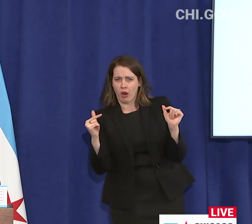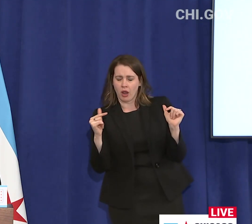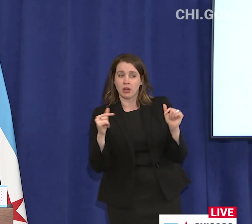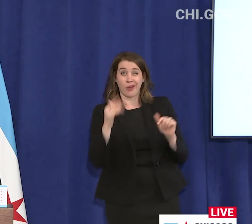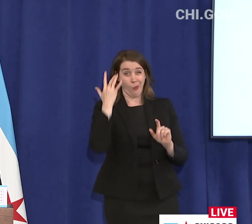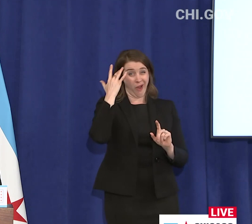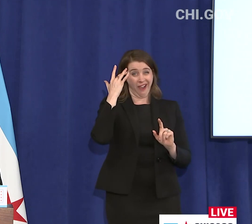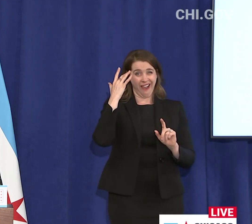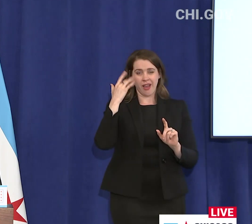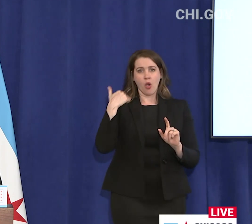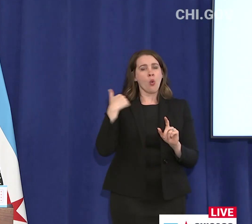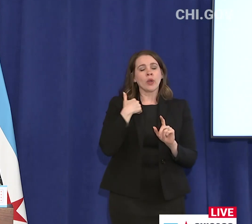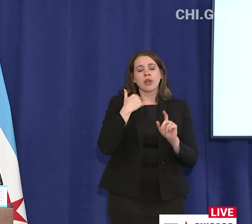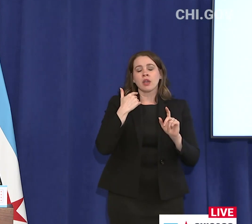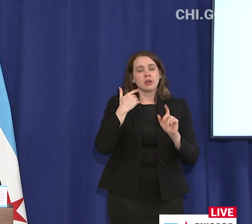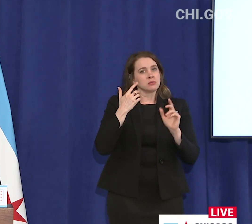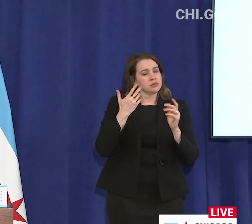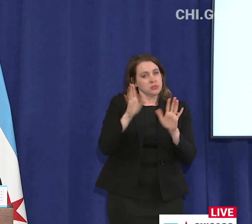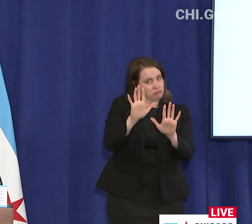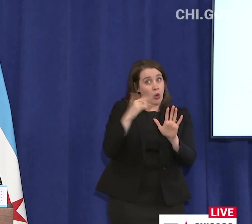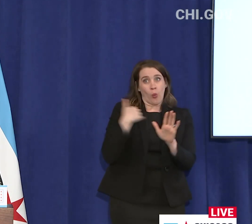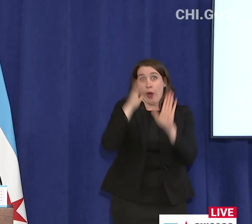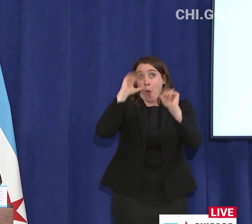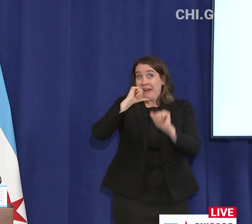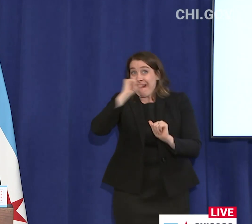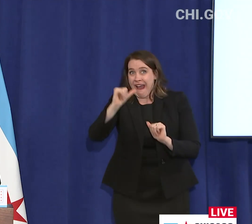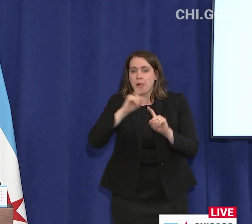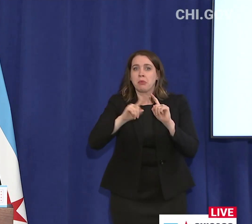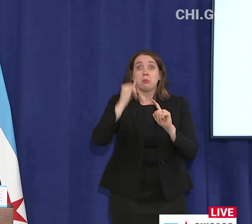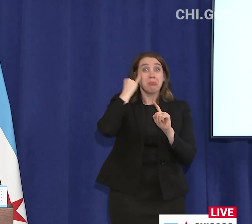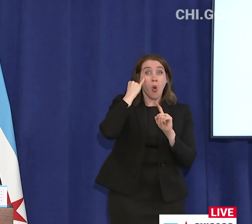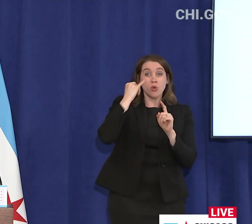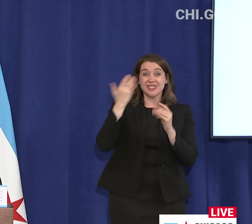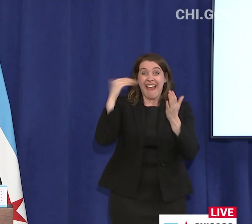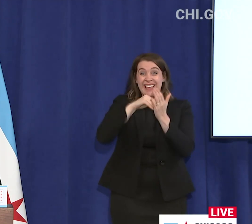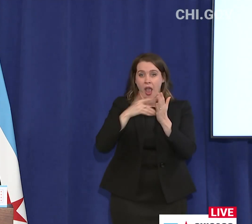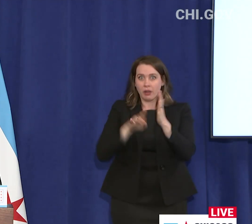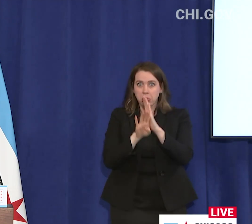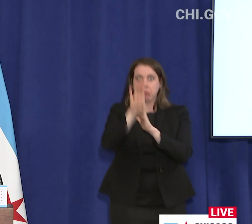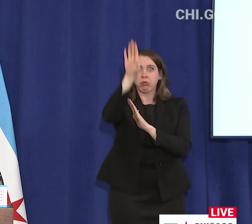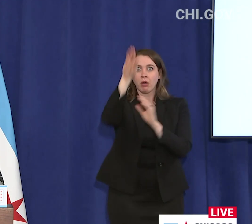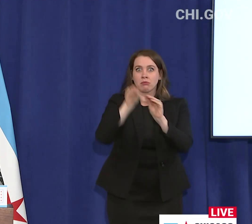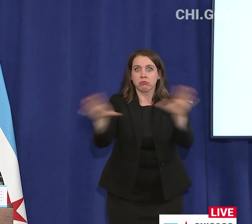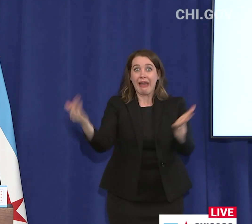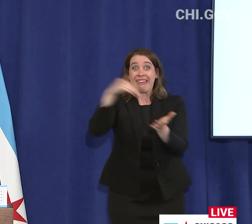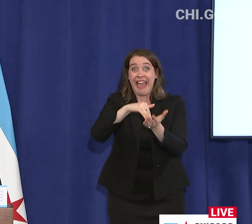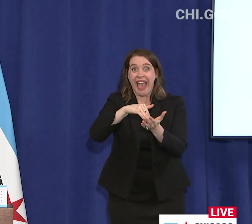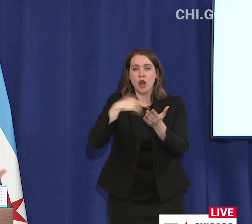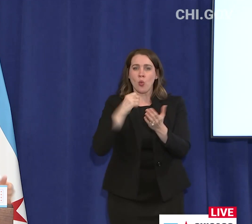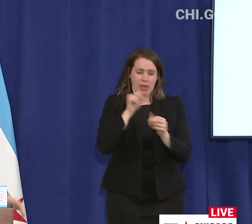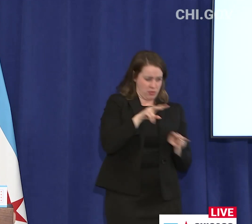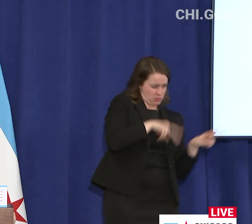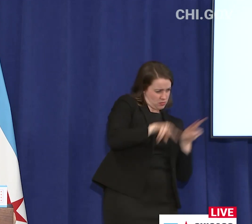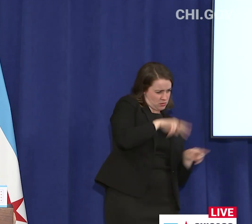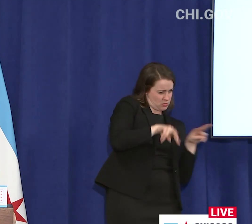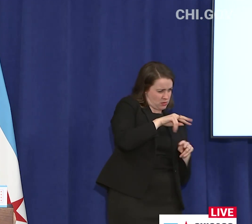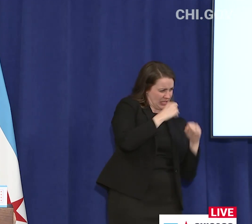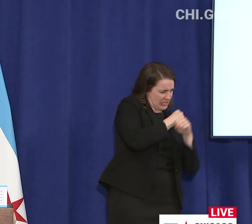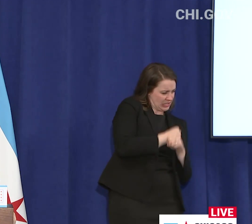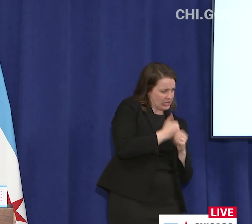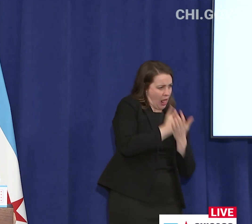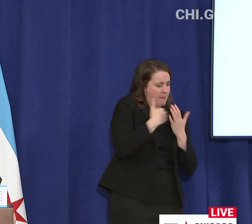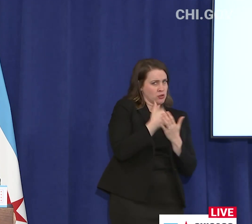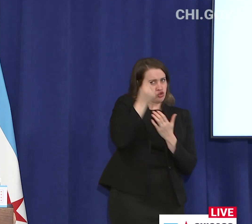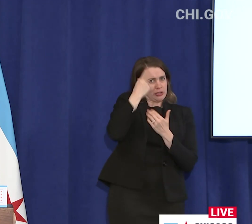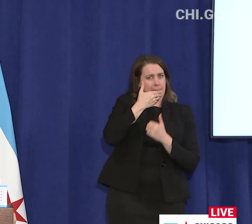where we're seeing a second wave, but I want to have a really good sense of very specific risk in Chicago, and that's one of them. So we're taking a multi-tiered approach to